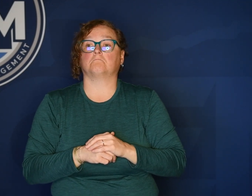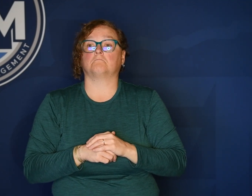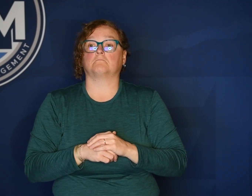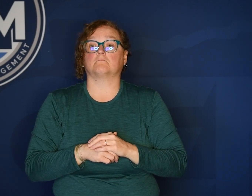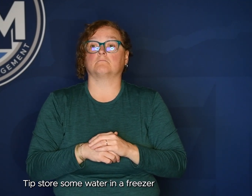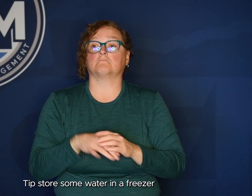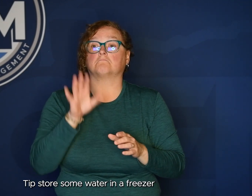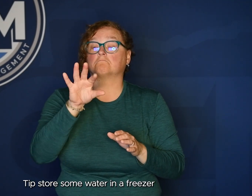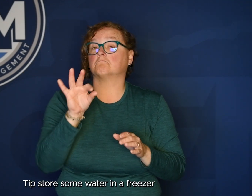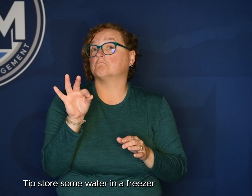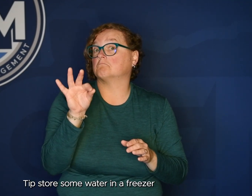Tip: